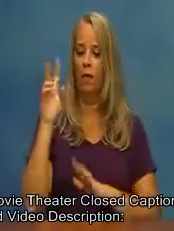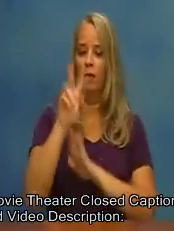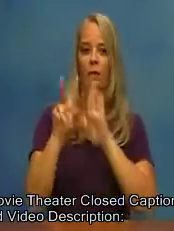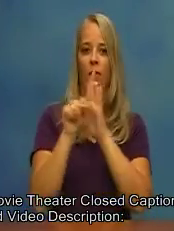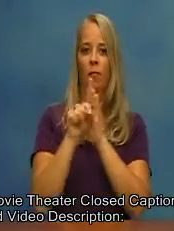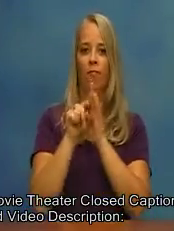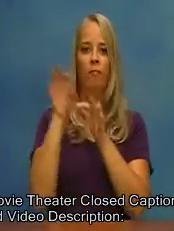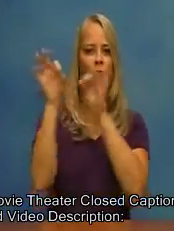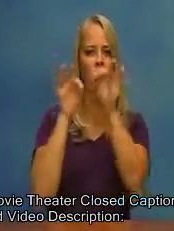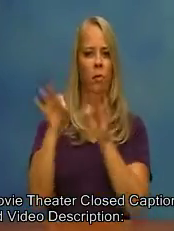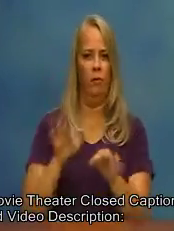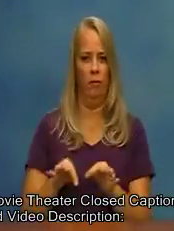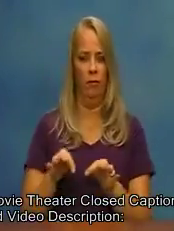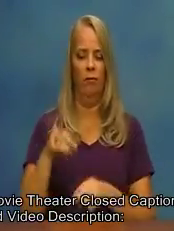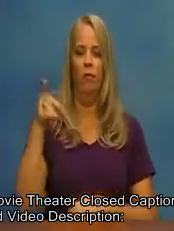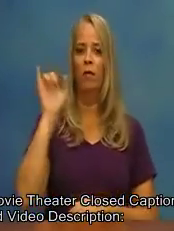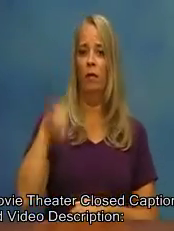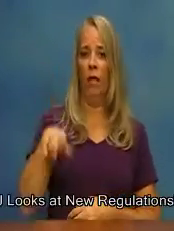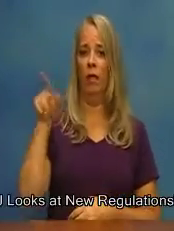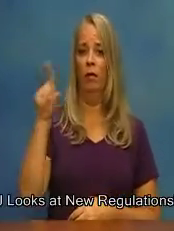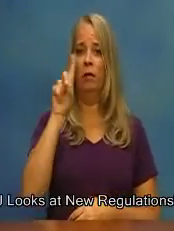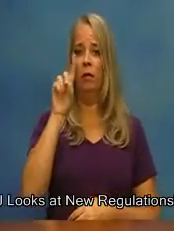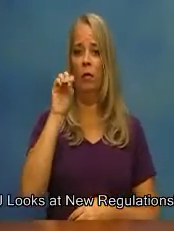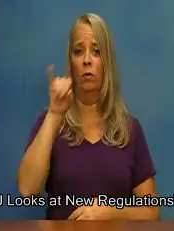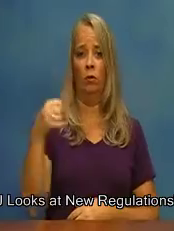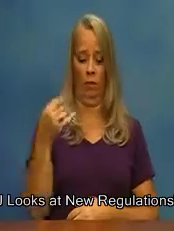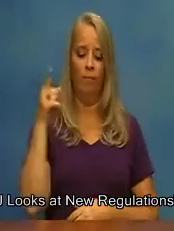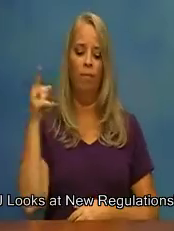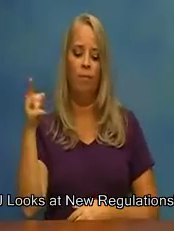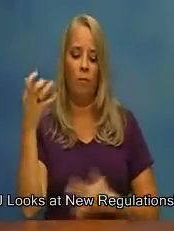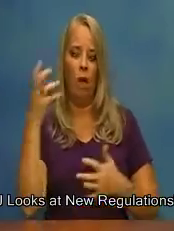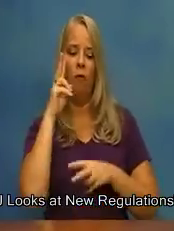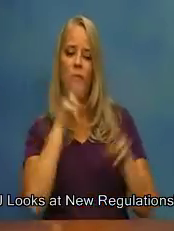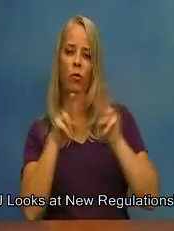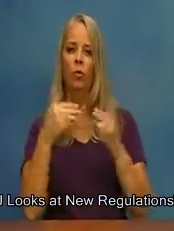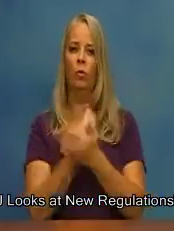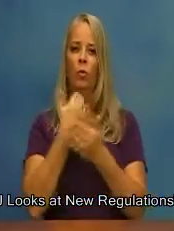DOJ looks at new regulations.